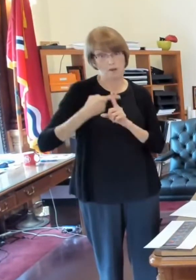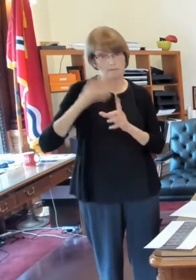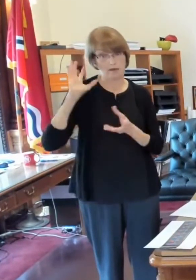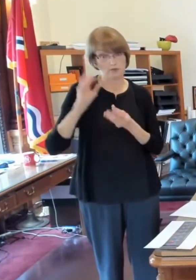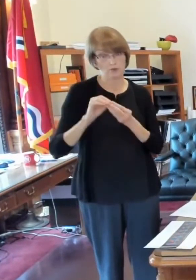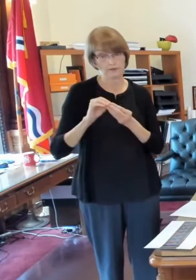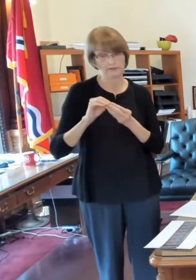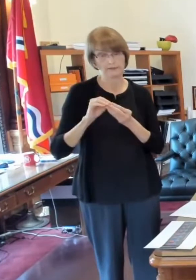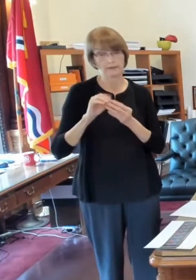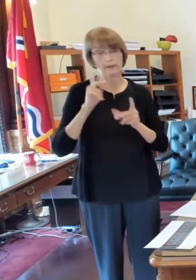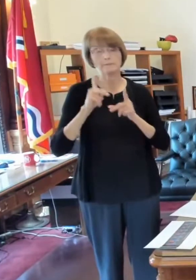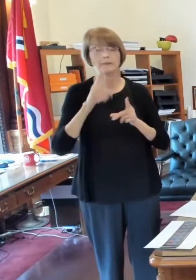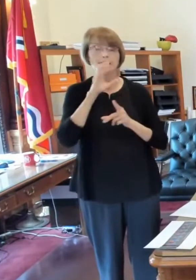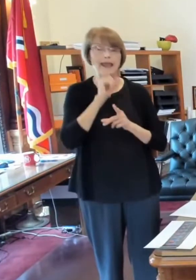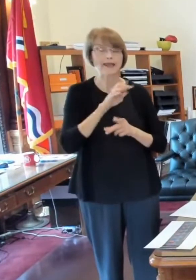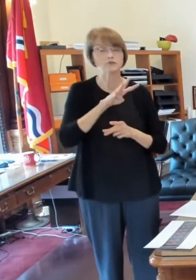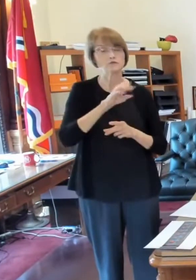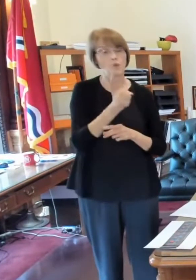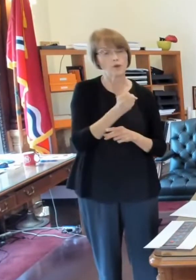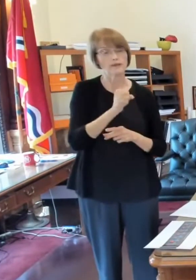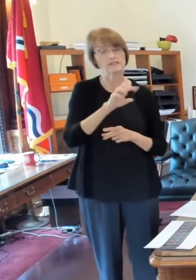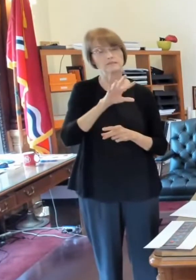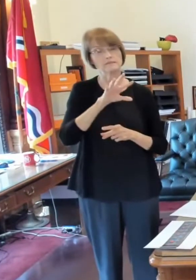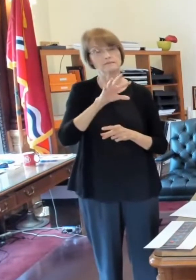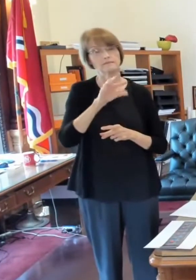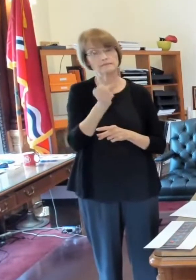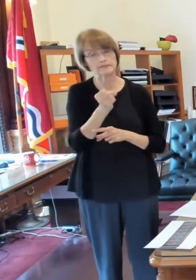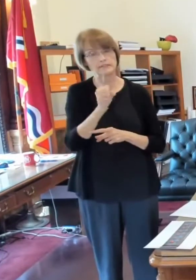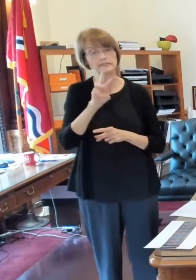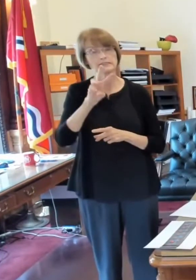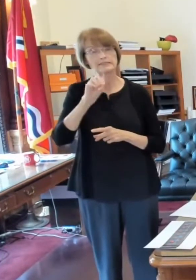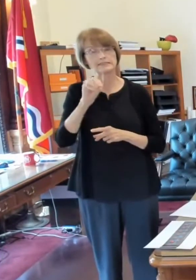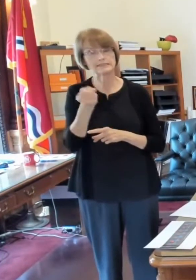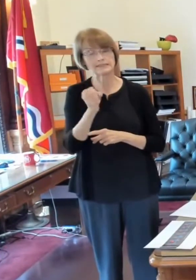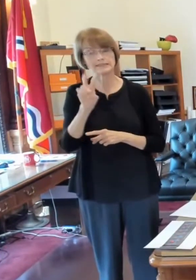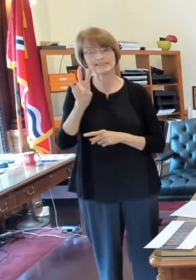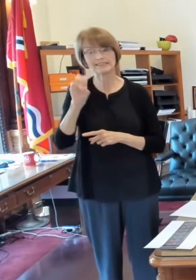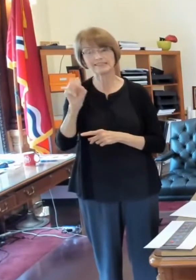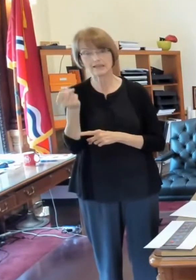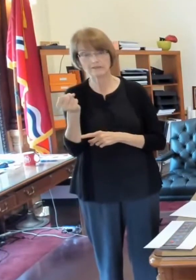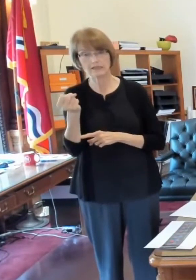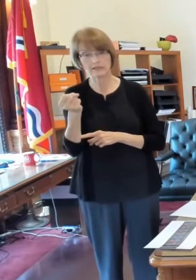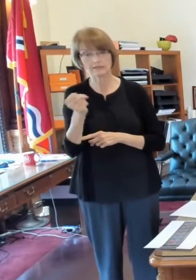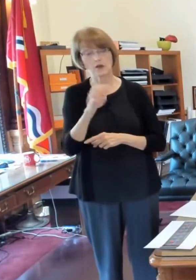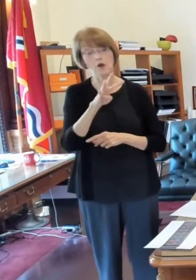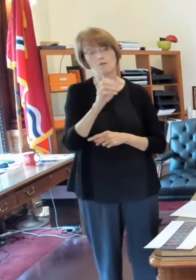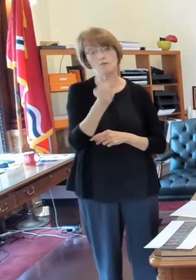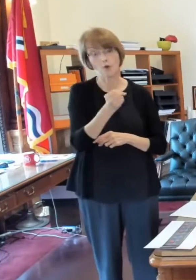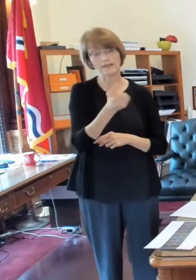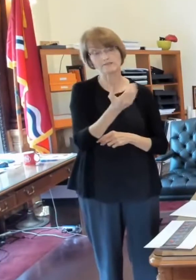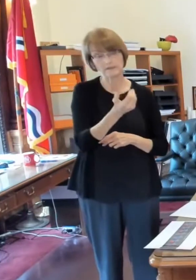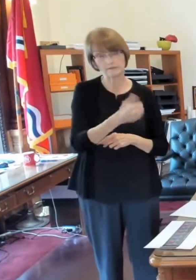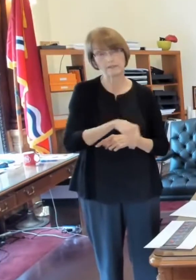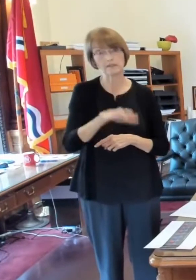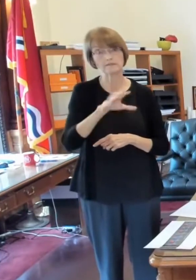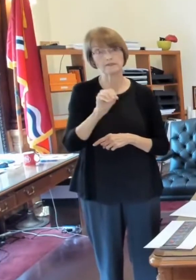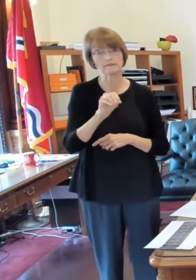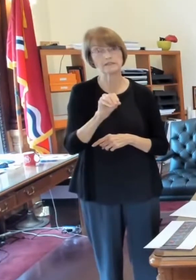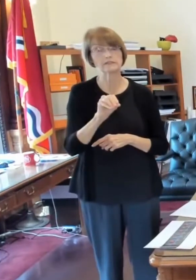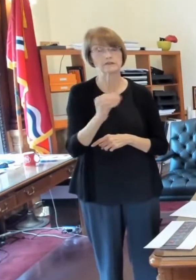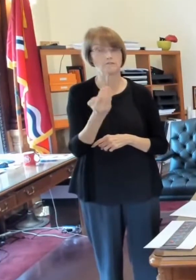in their 40s, 50s, 60s, 70s, 40s are 13%, 50s are